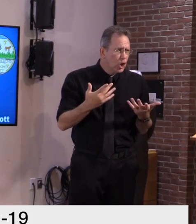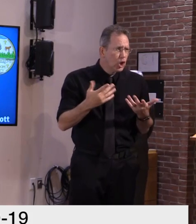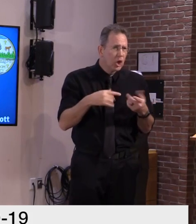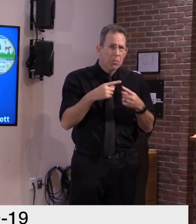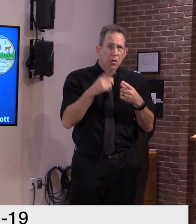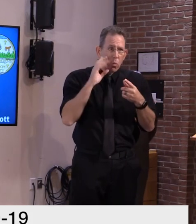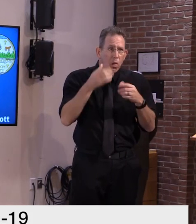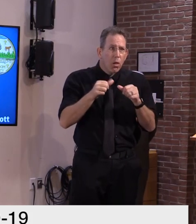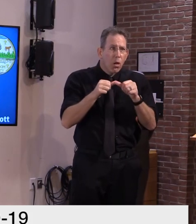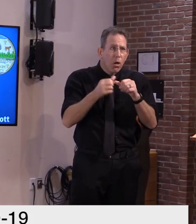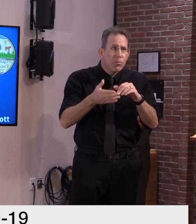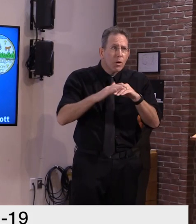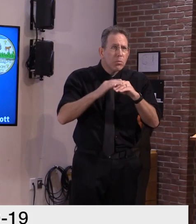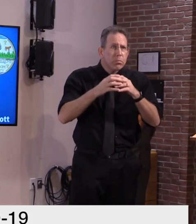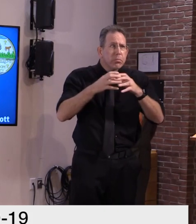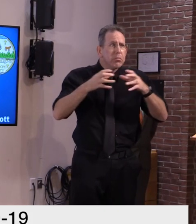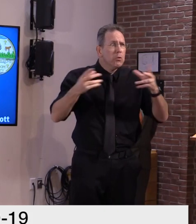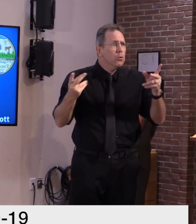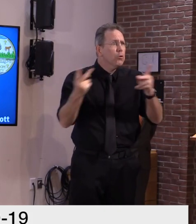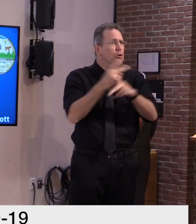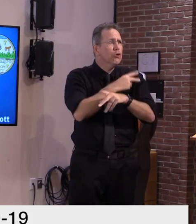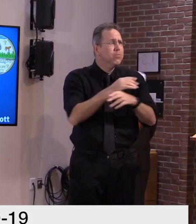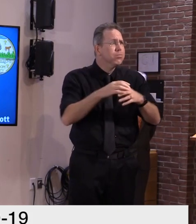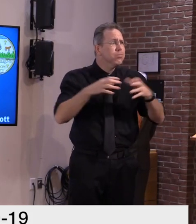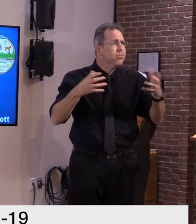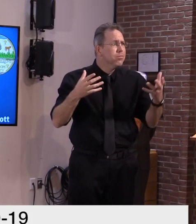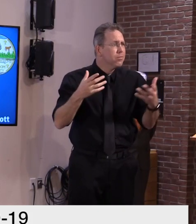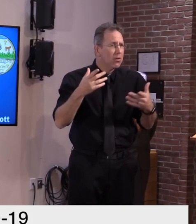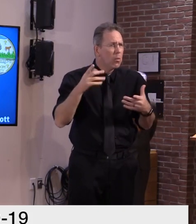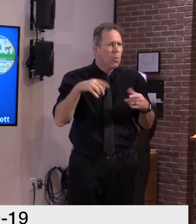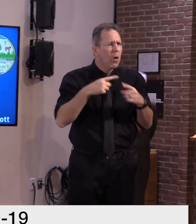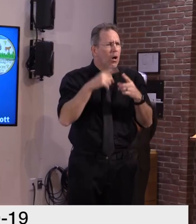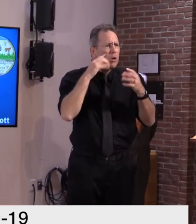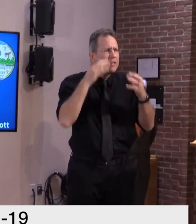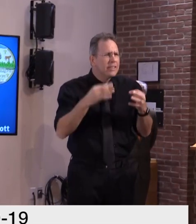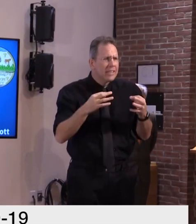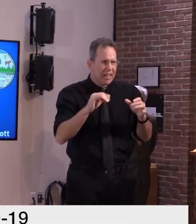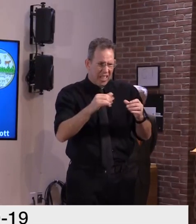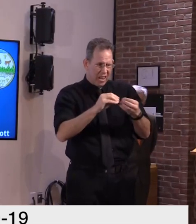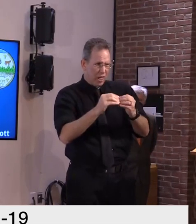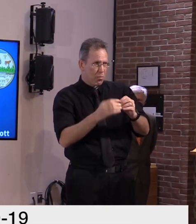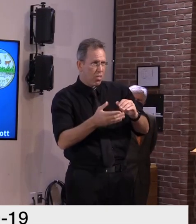benchmark for implementing new restrictions? What's the number on that?